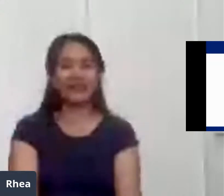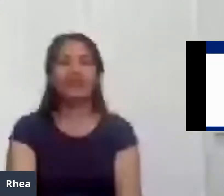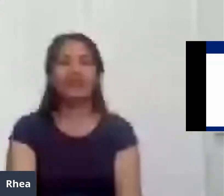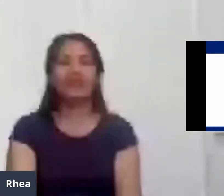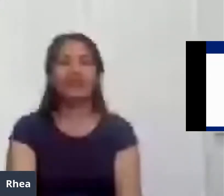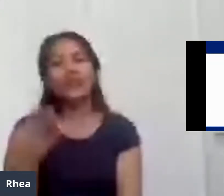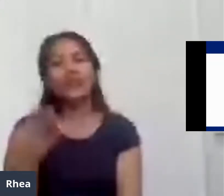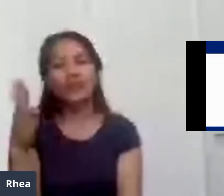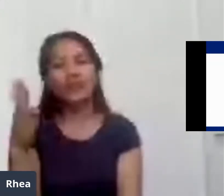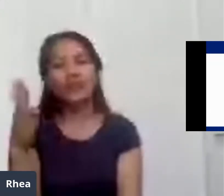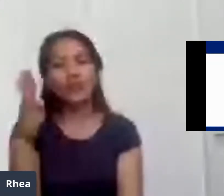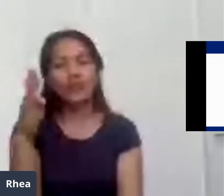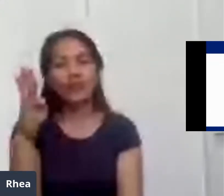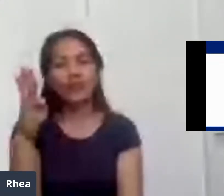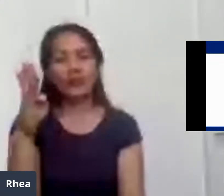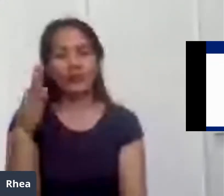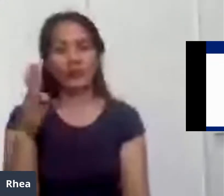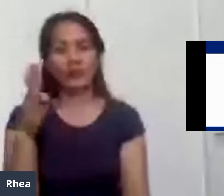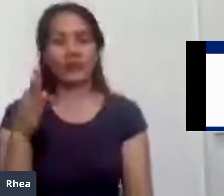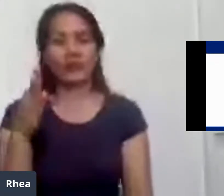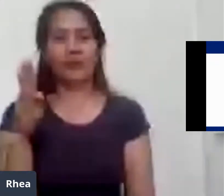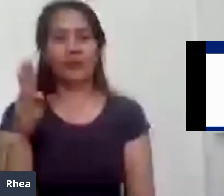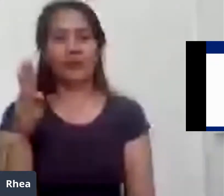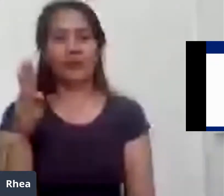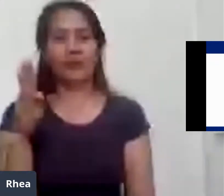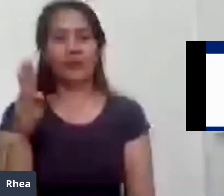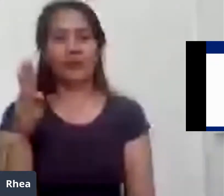Orange. Blue.